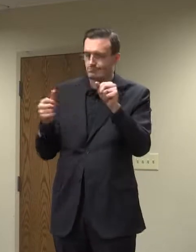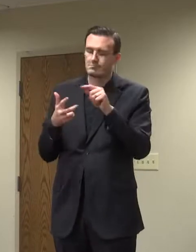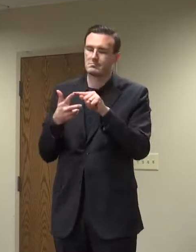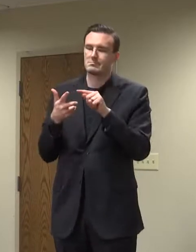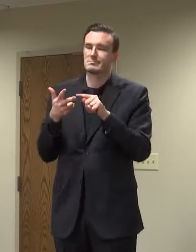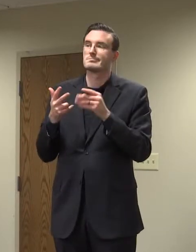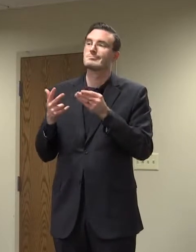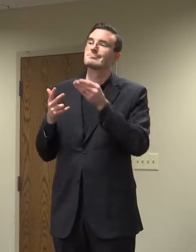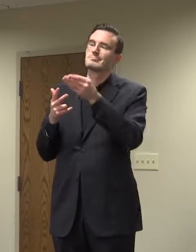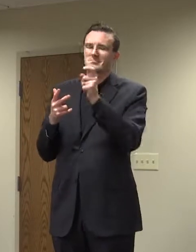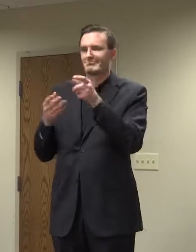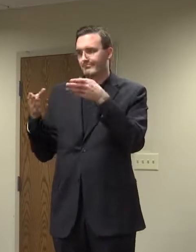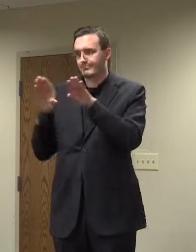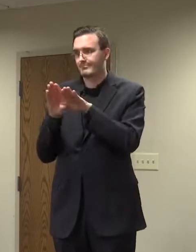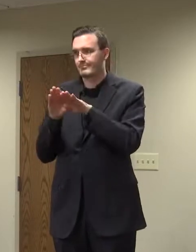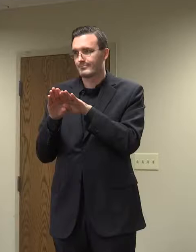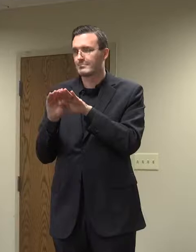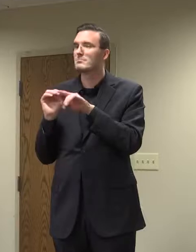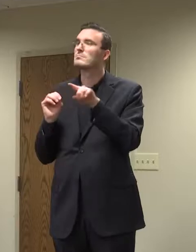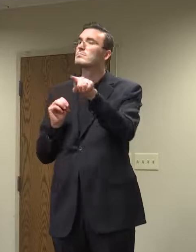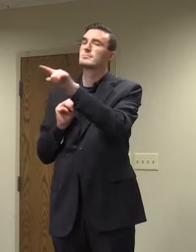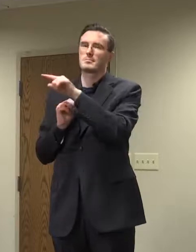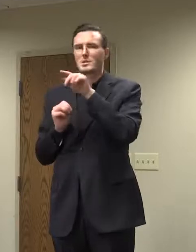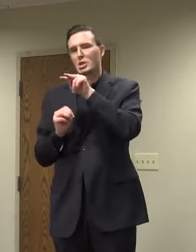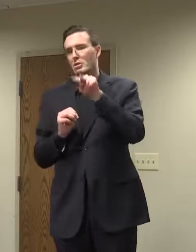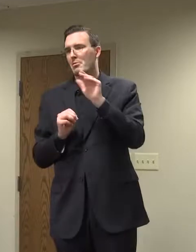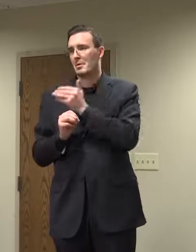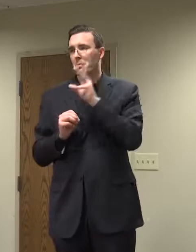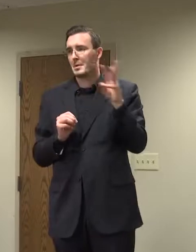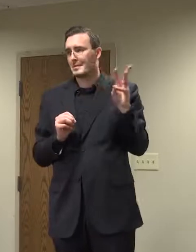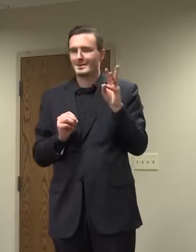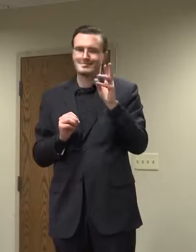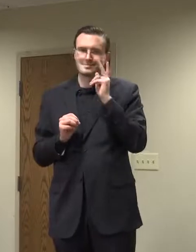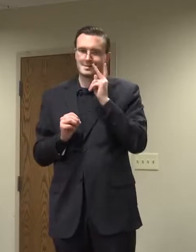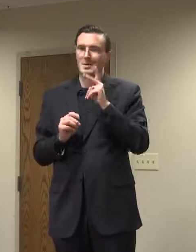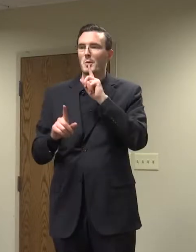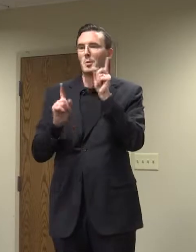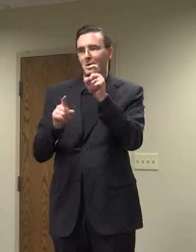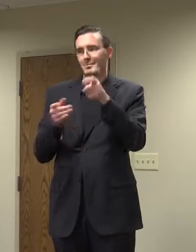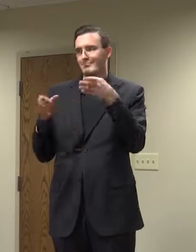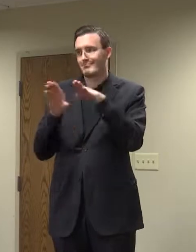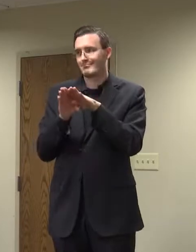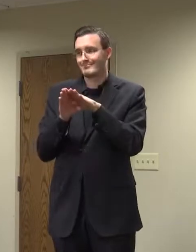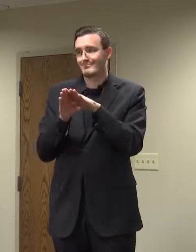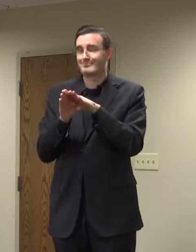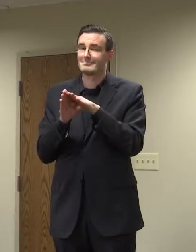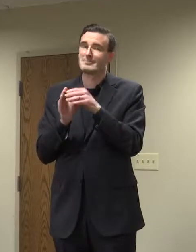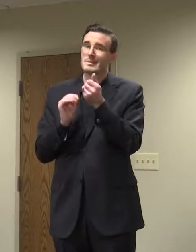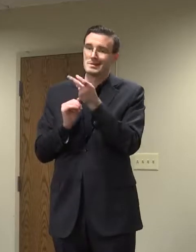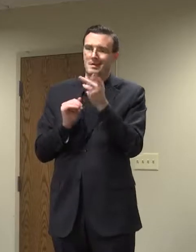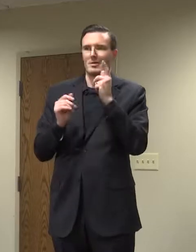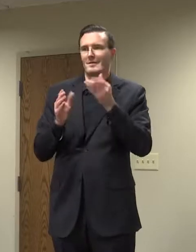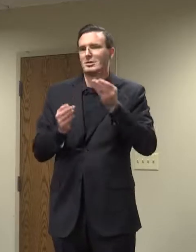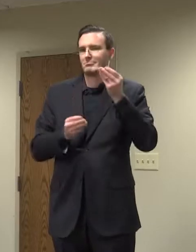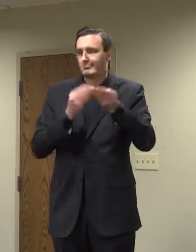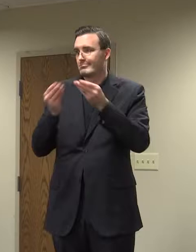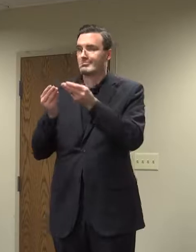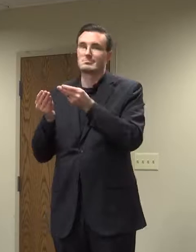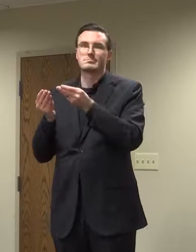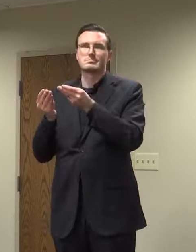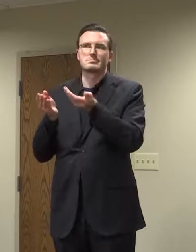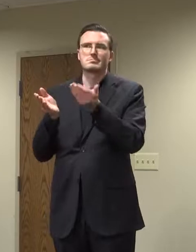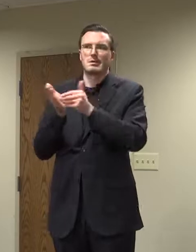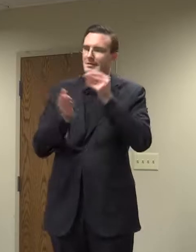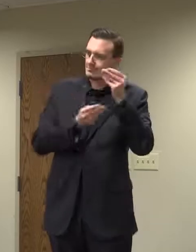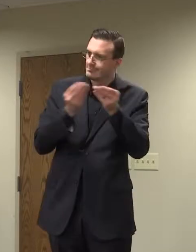if you go to our website, that we have issued multiple orders to close on several establishments.